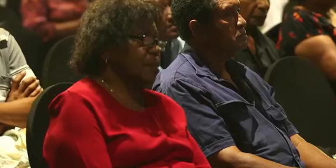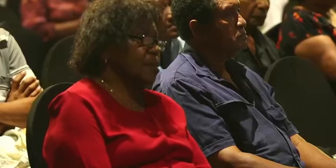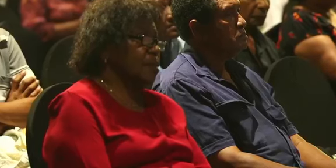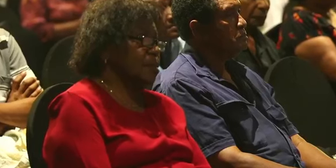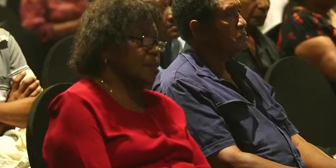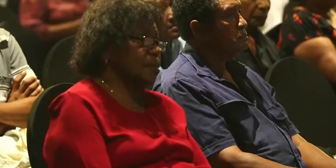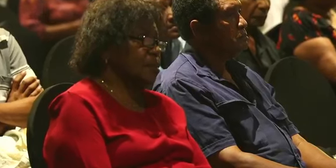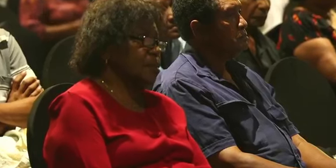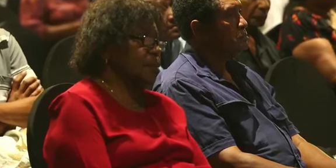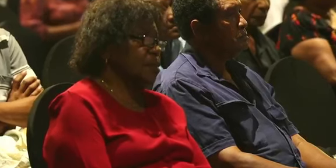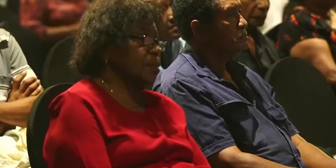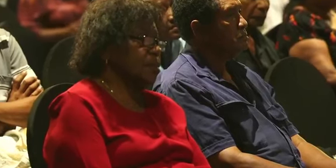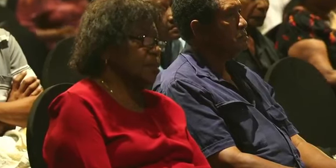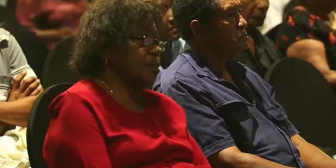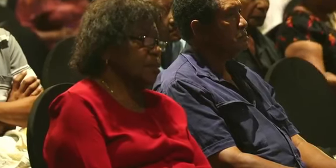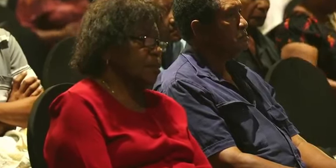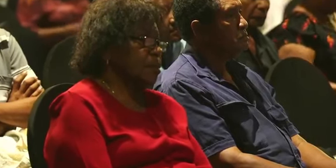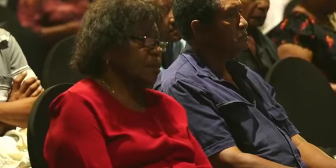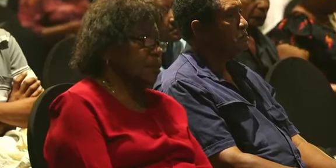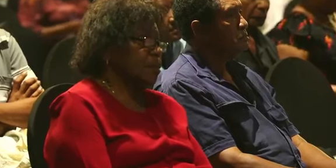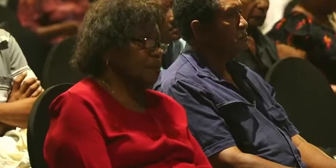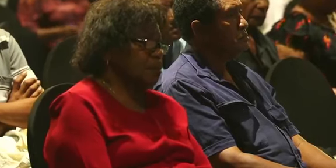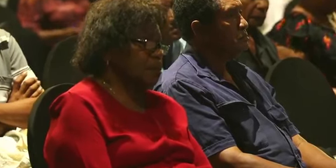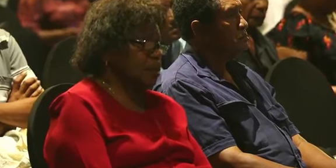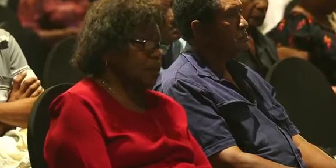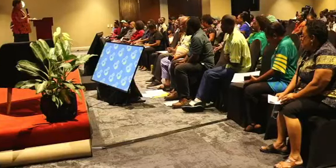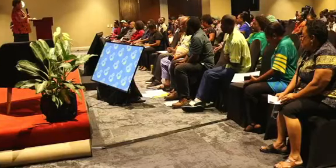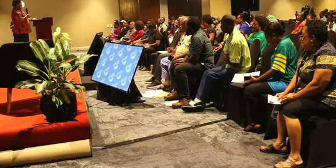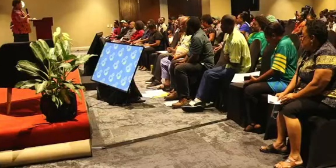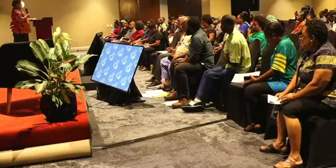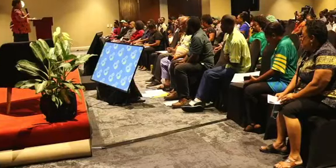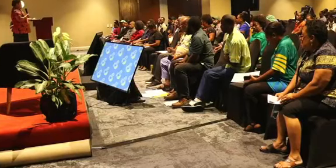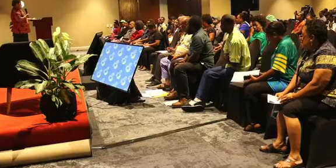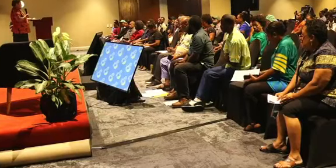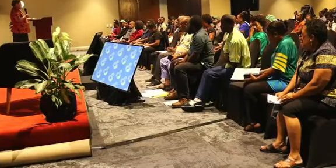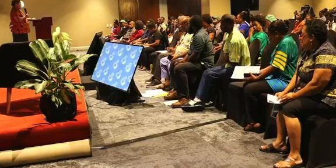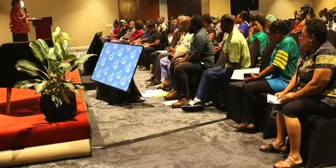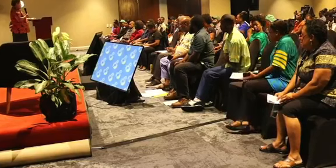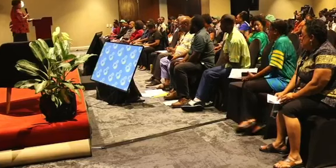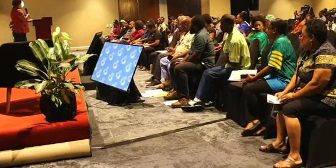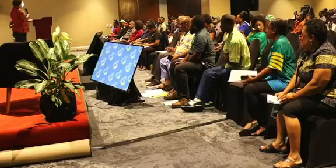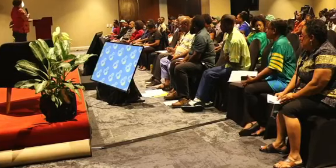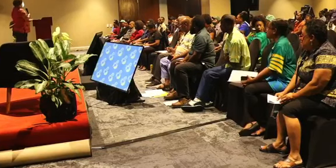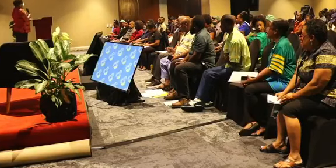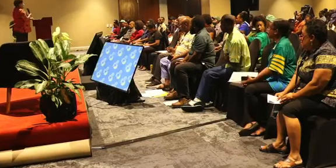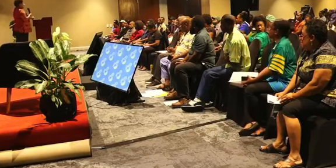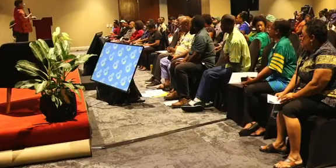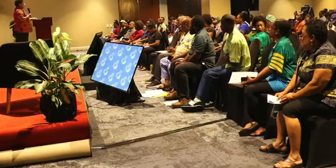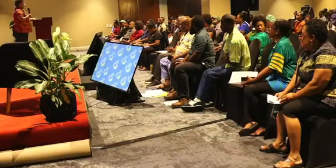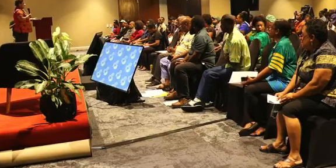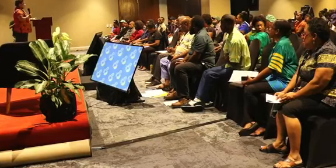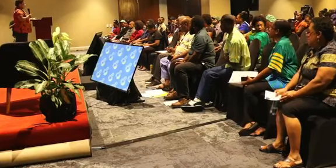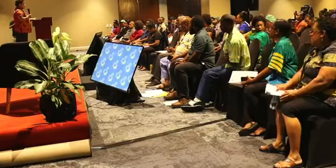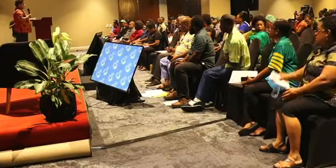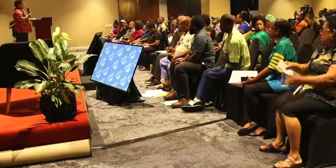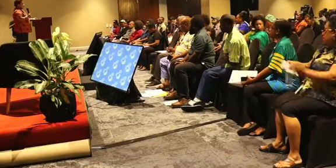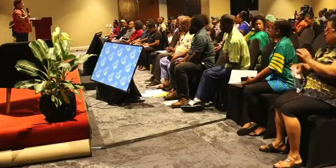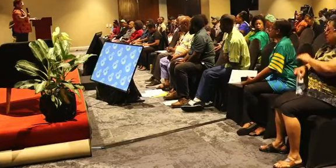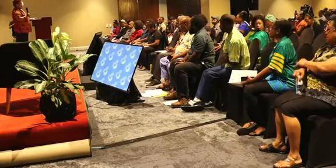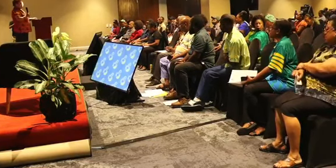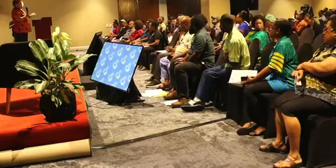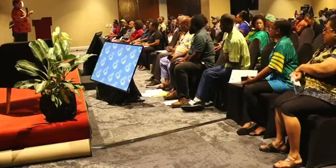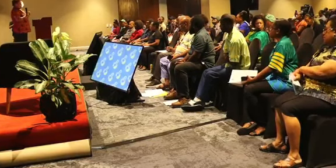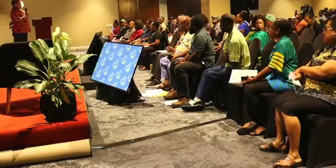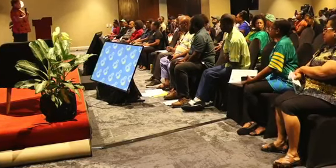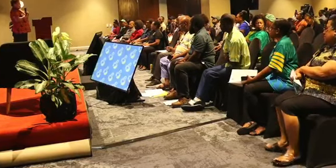Commissioner General and Commissioner Tax and the entire IRC staff who have also been here and sharing